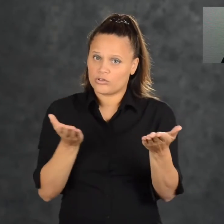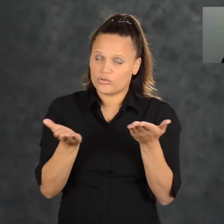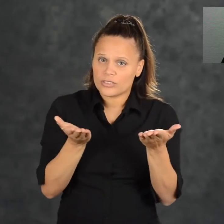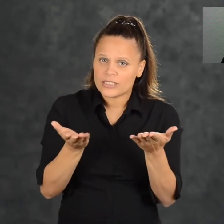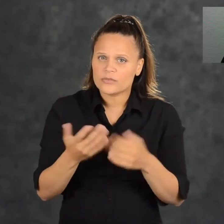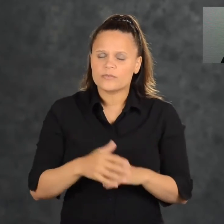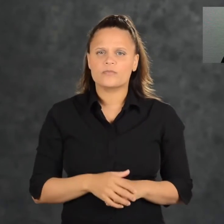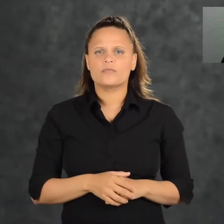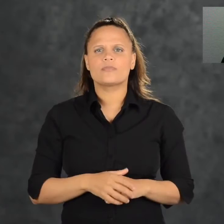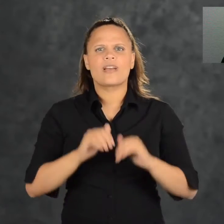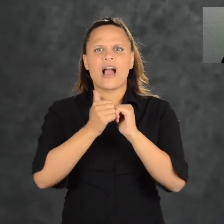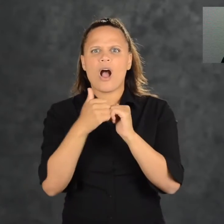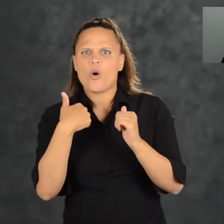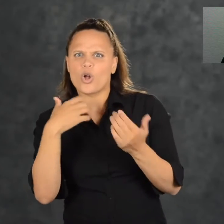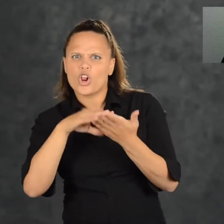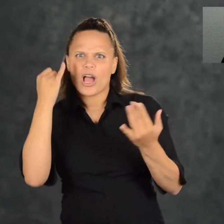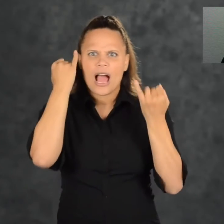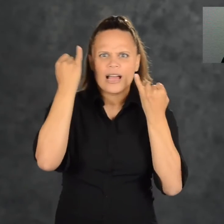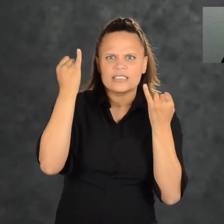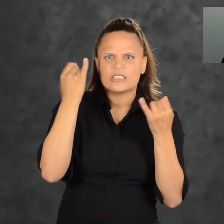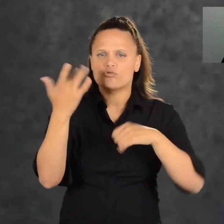students who want transition services.